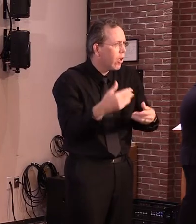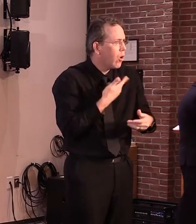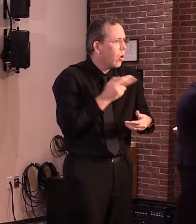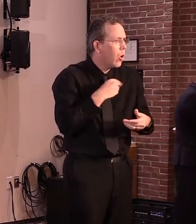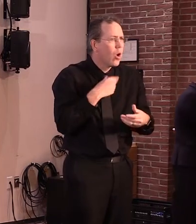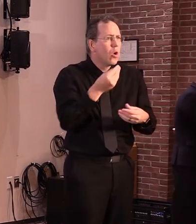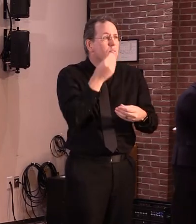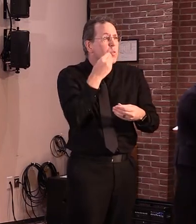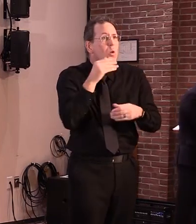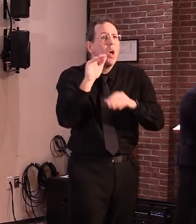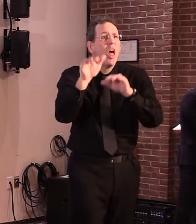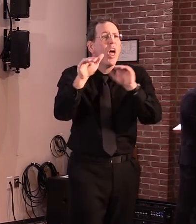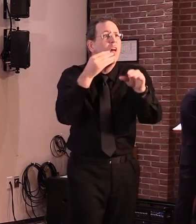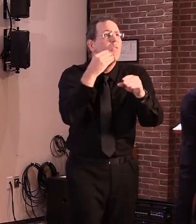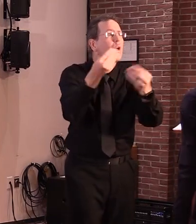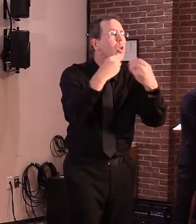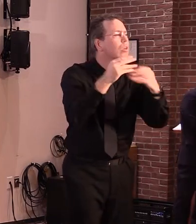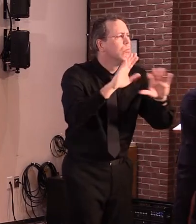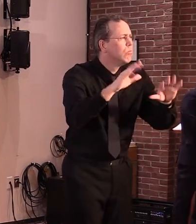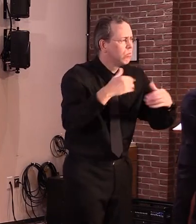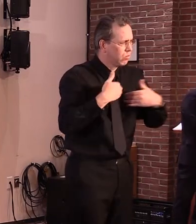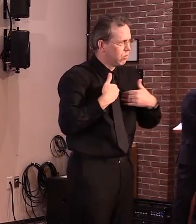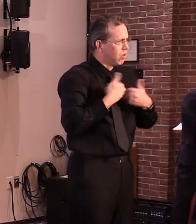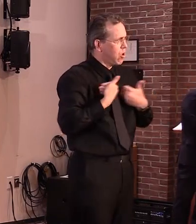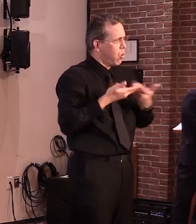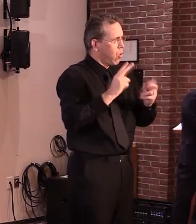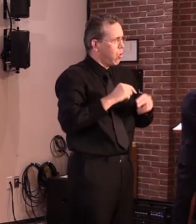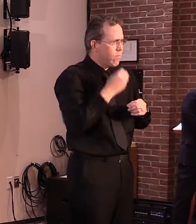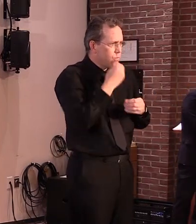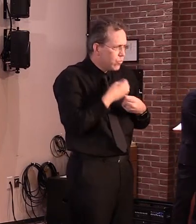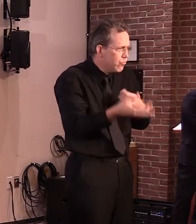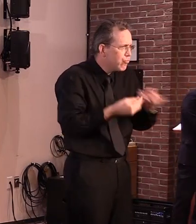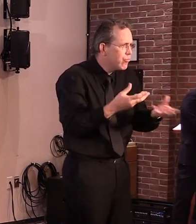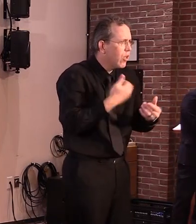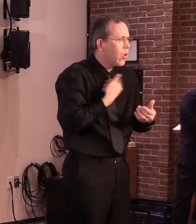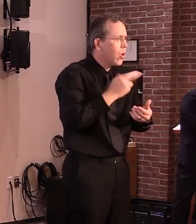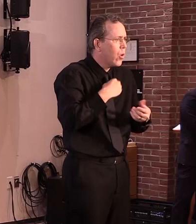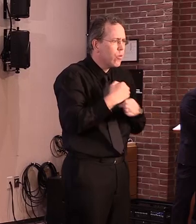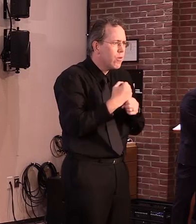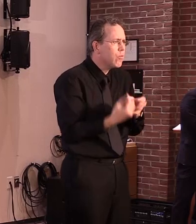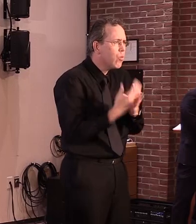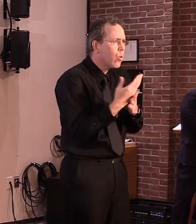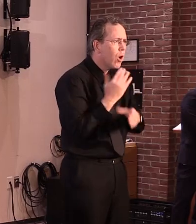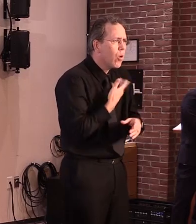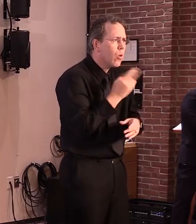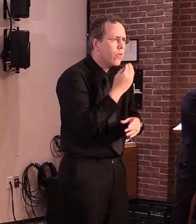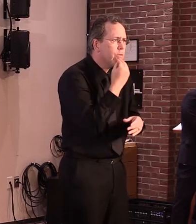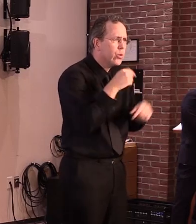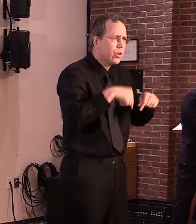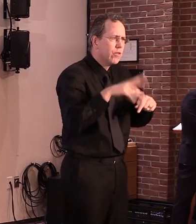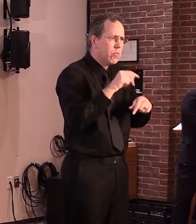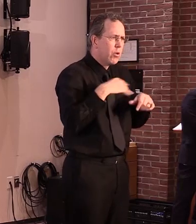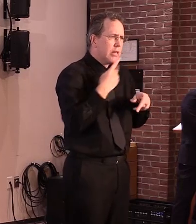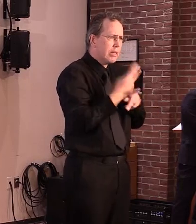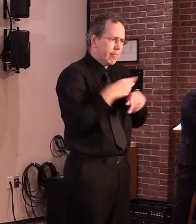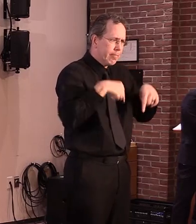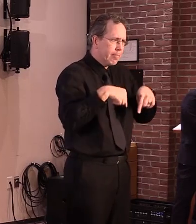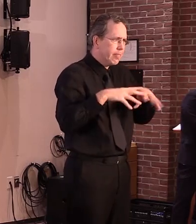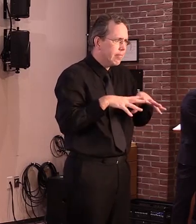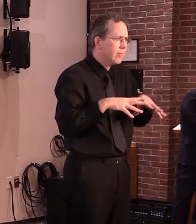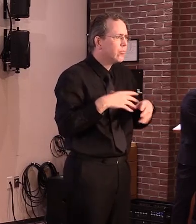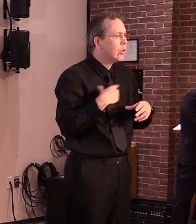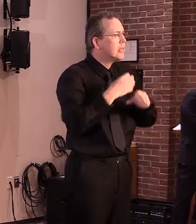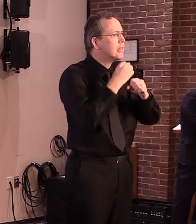revive the agricultural community in this way, I think it's going to be beneficial. And we want to protect our farms. We want to protect